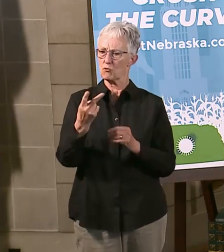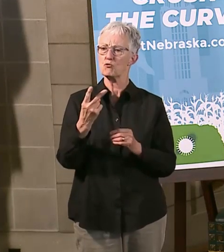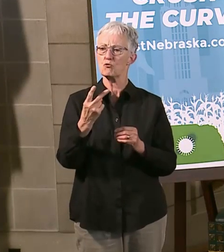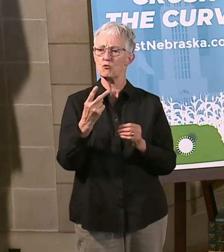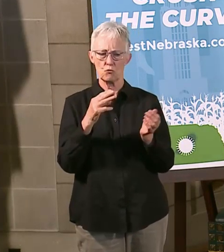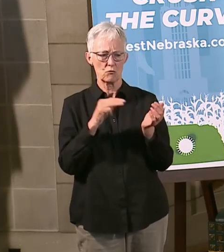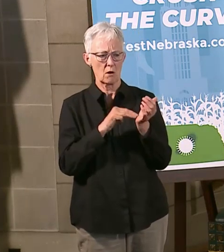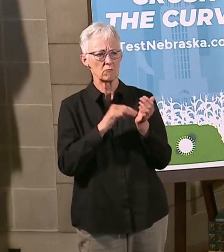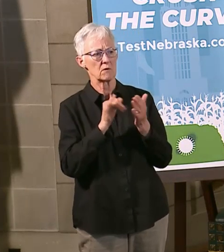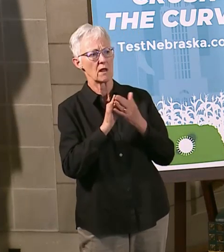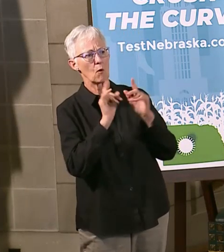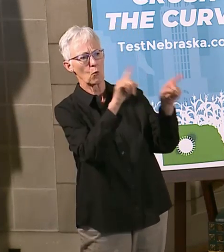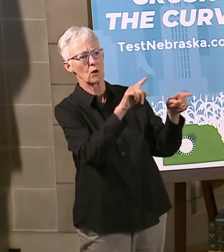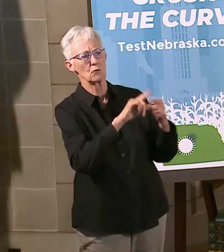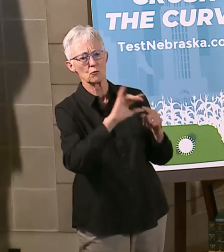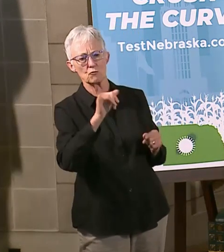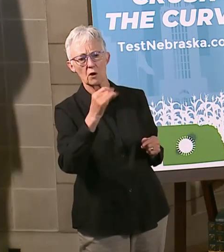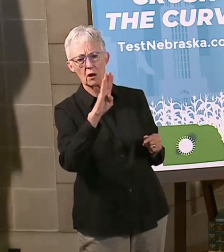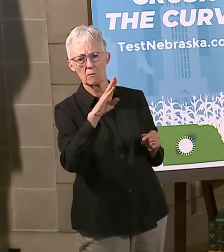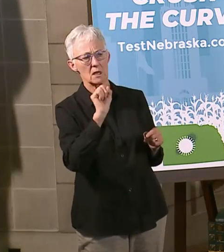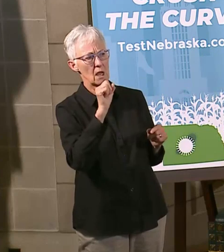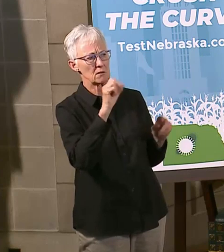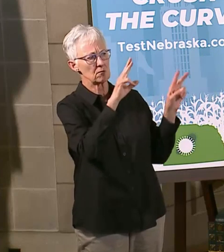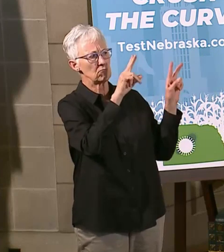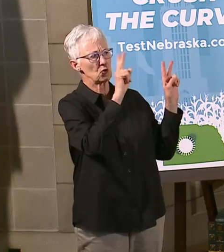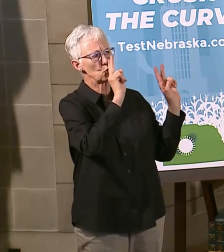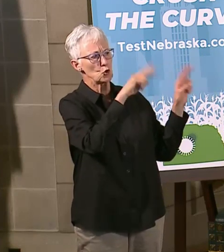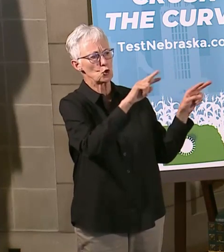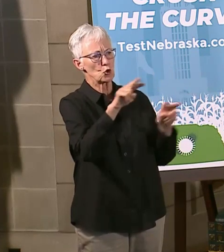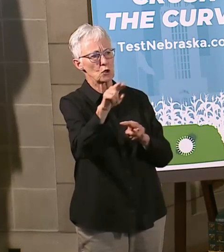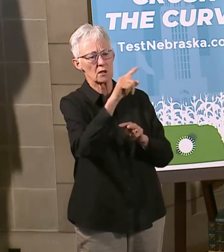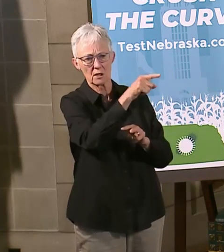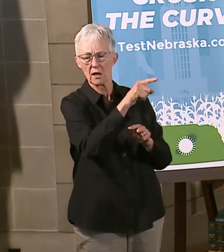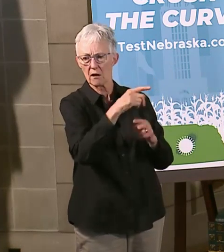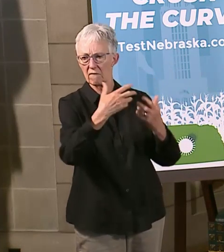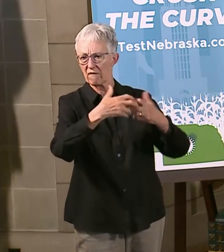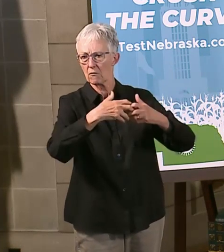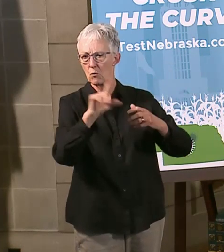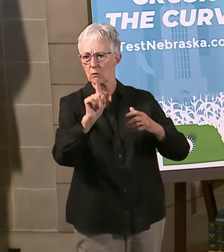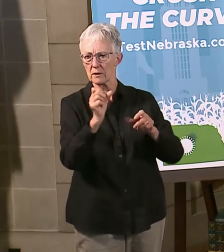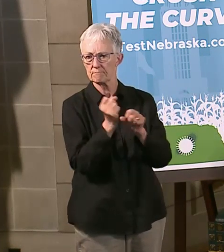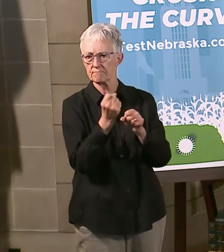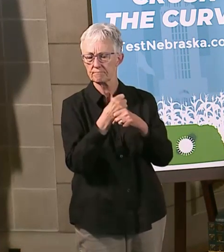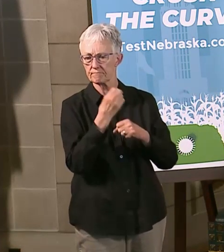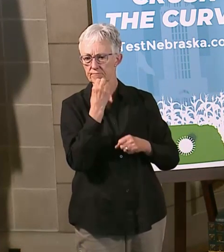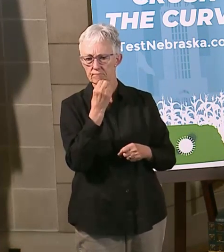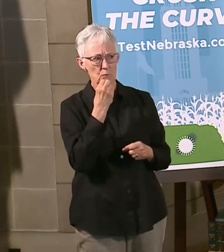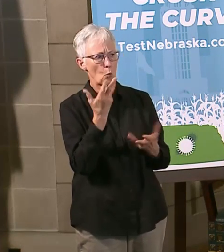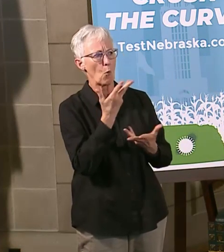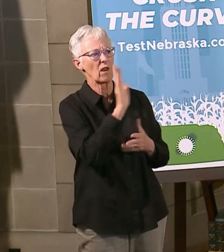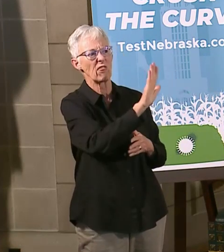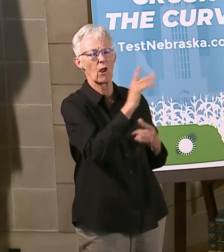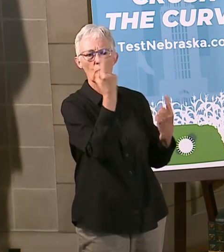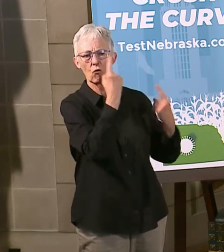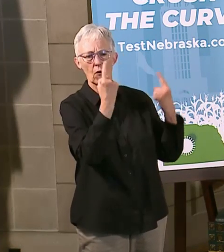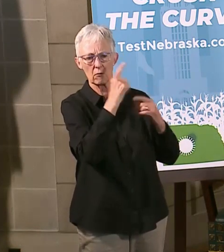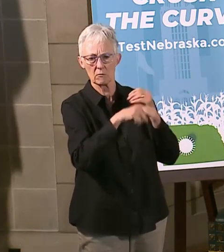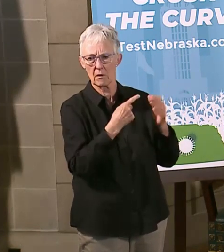on Tuesday and their thoughts. So I have a weekly update with Mayor Steele and the Public Health Director, Teresa